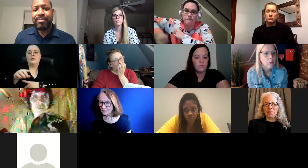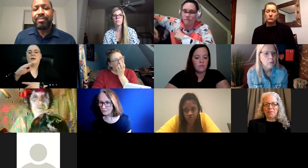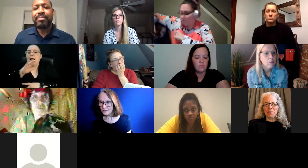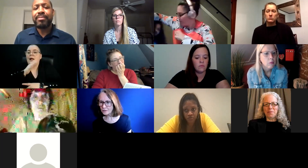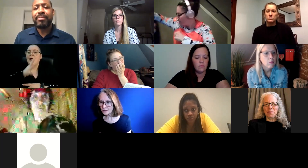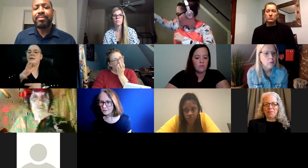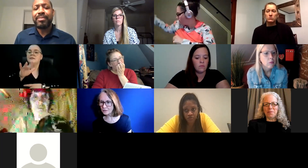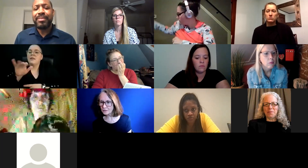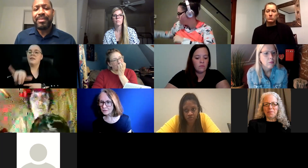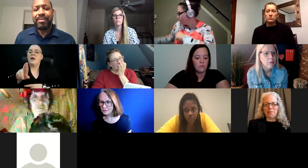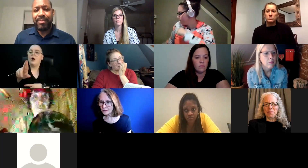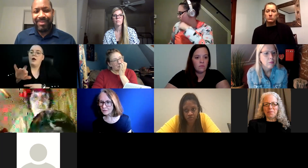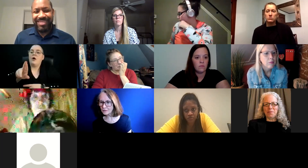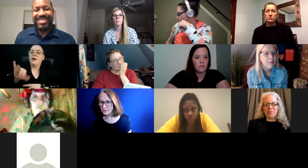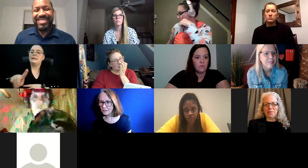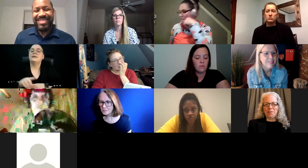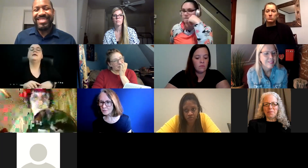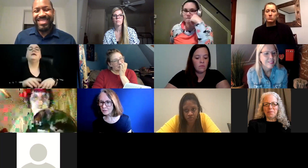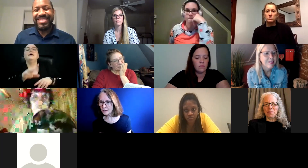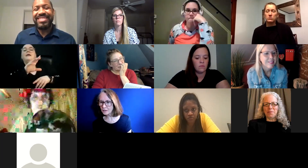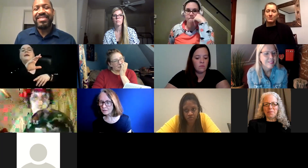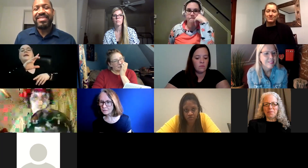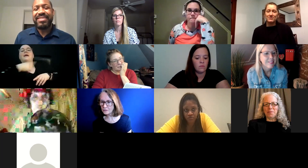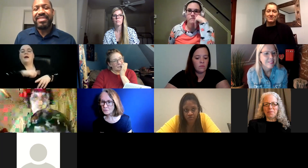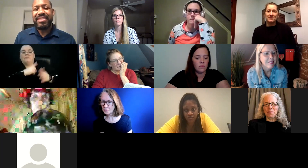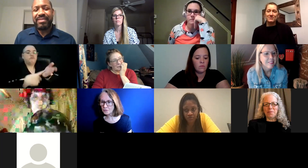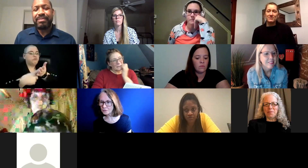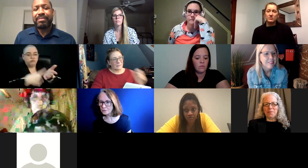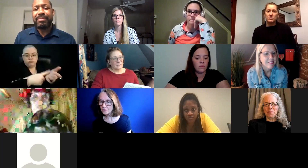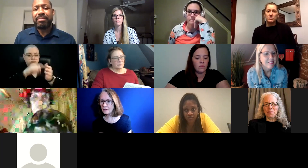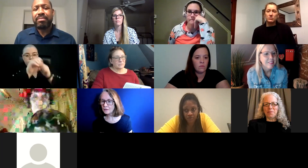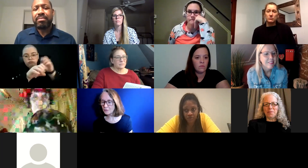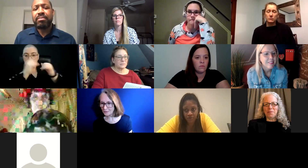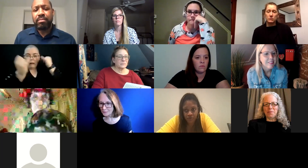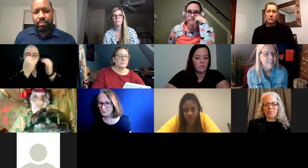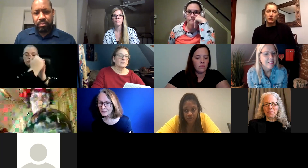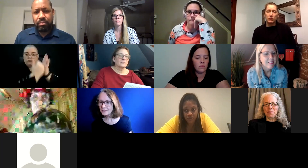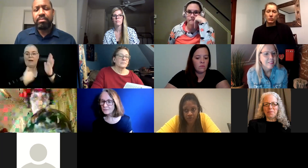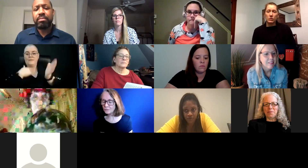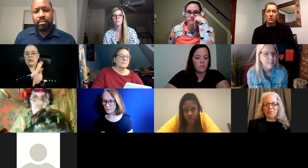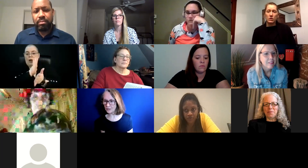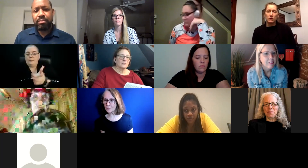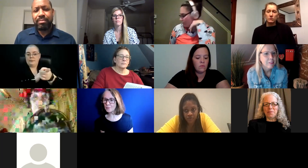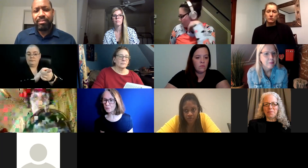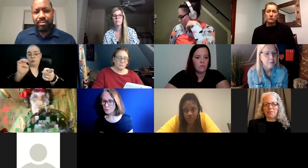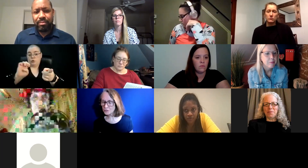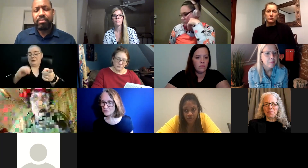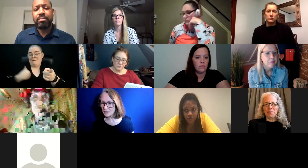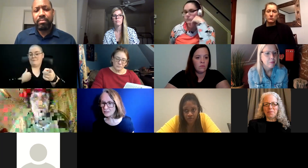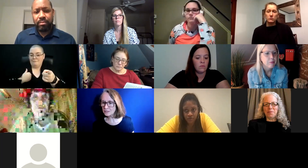not RIRID. I hate spelling that. Hurts my fingers. Anyway, they came up with questions and ideas,